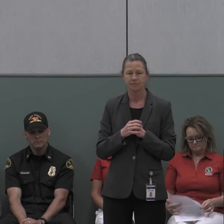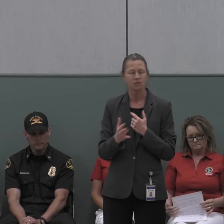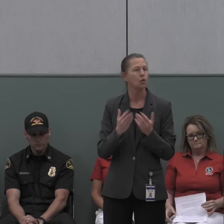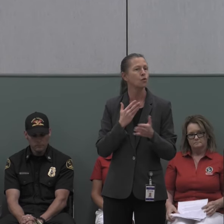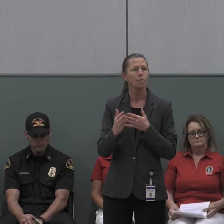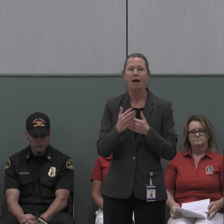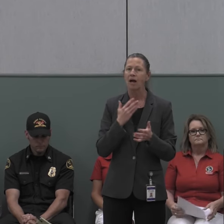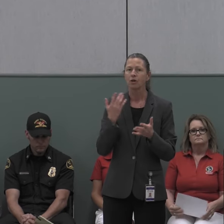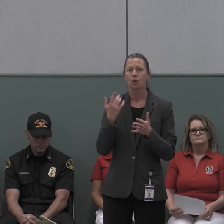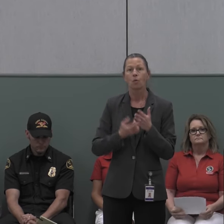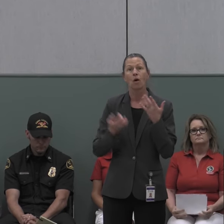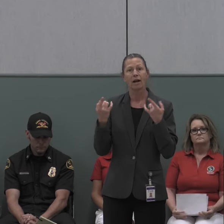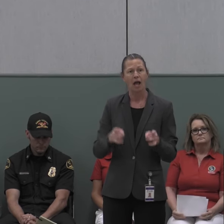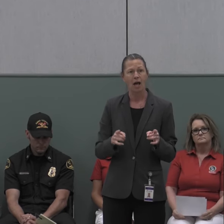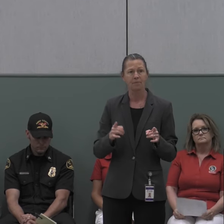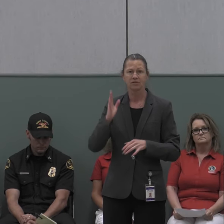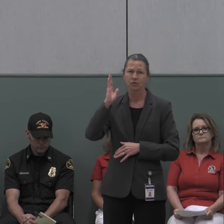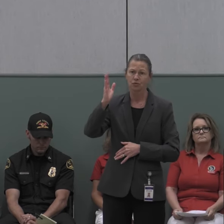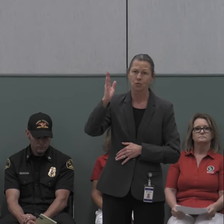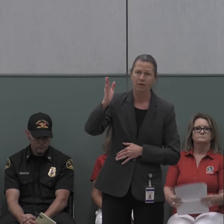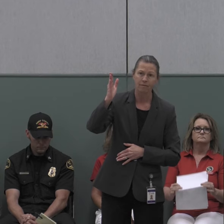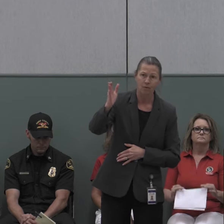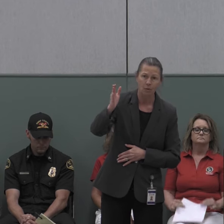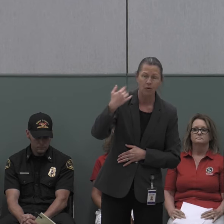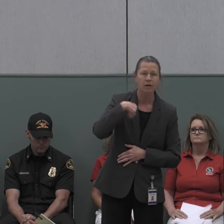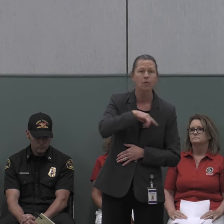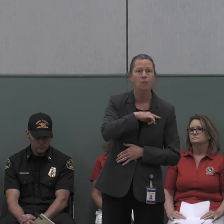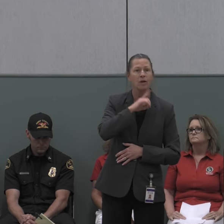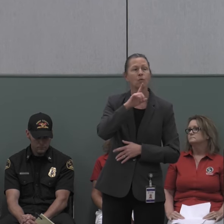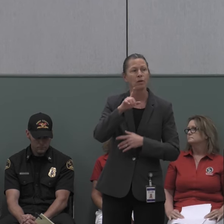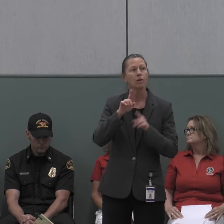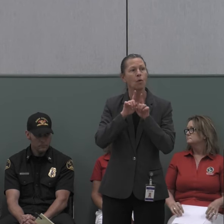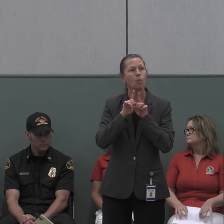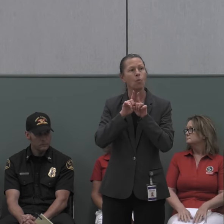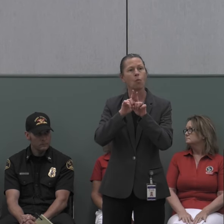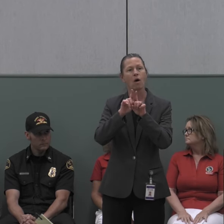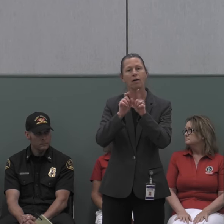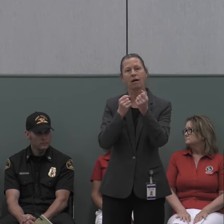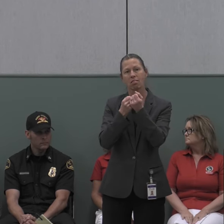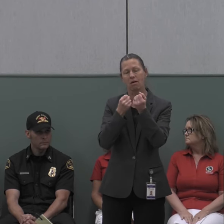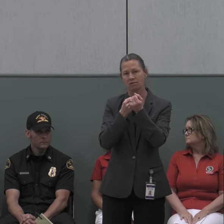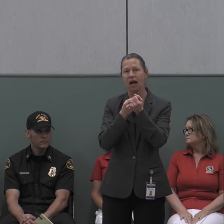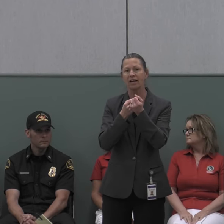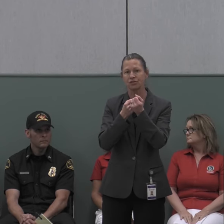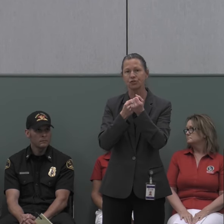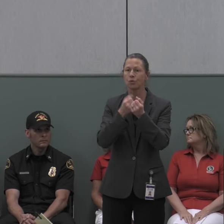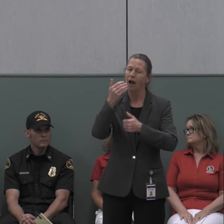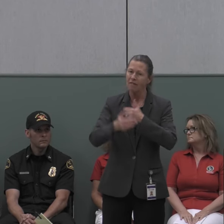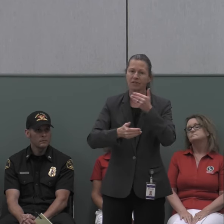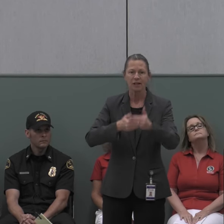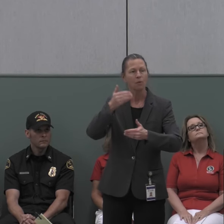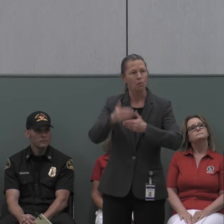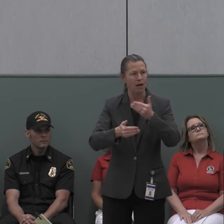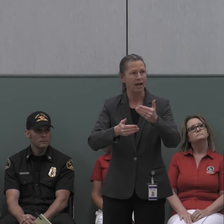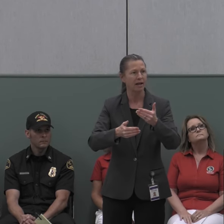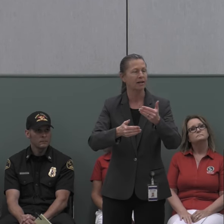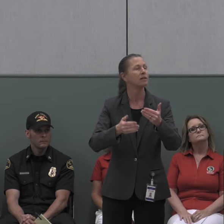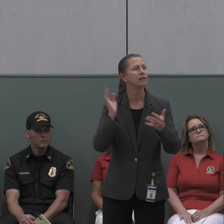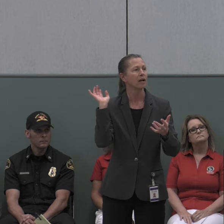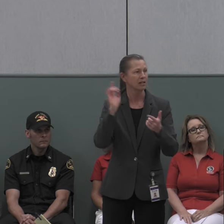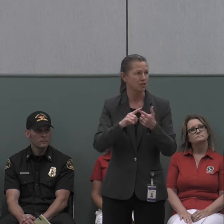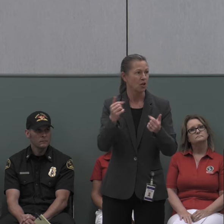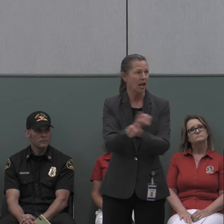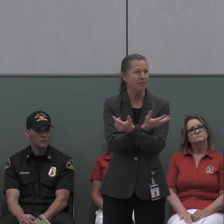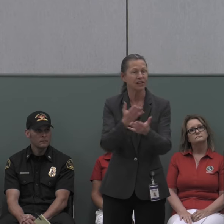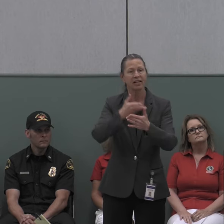no matter what happens moving forward, we will walk alongside you every step of the way until everything is completed. And so I know there's a